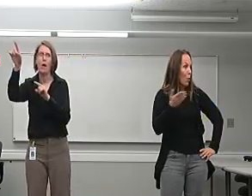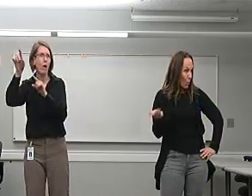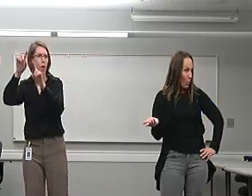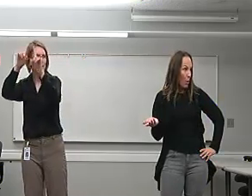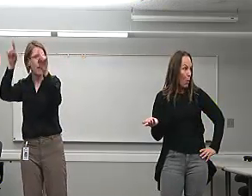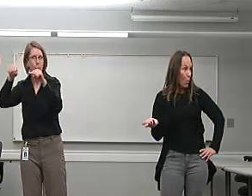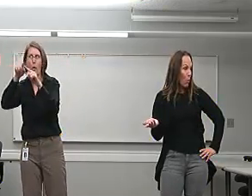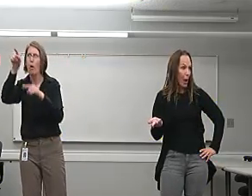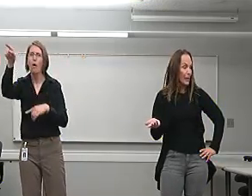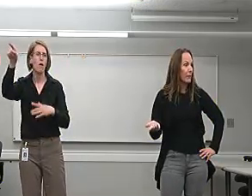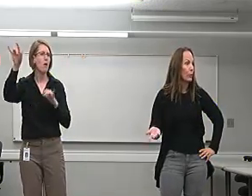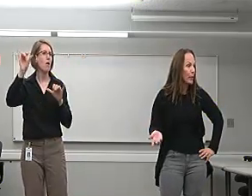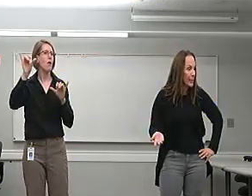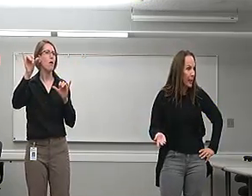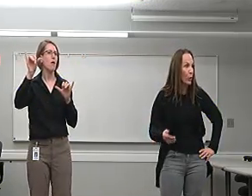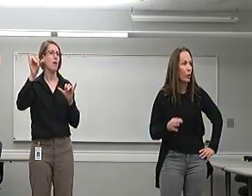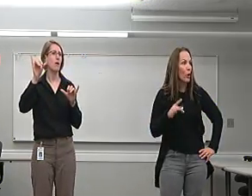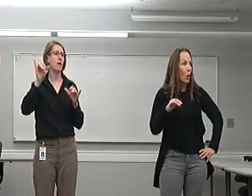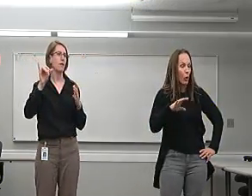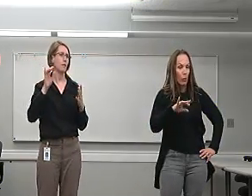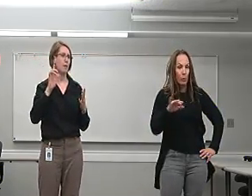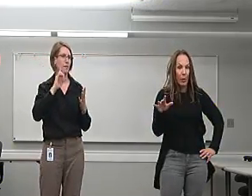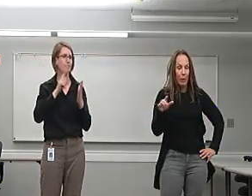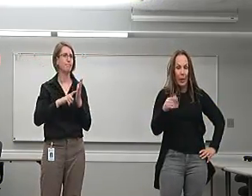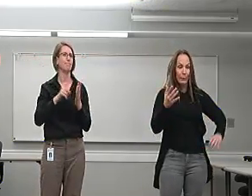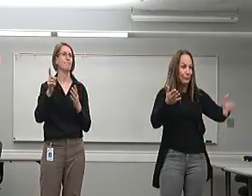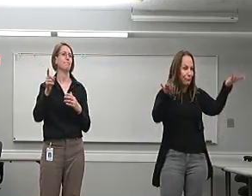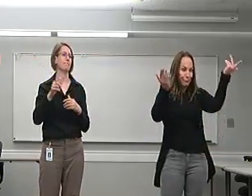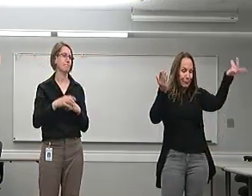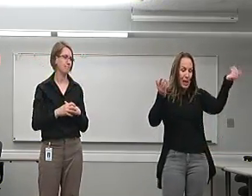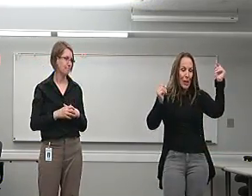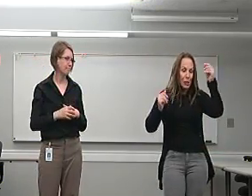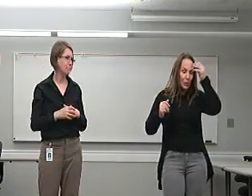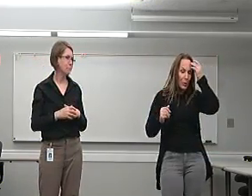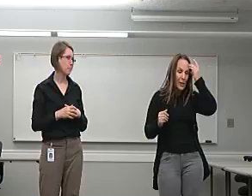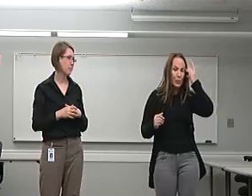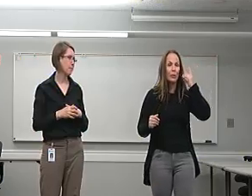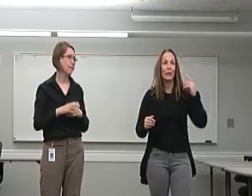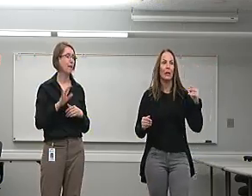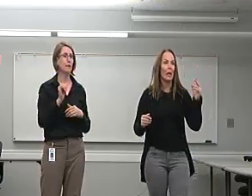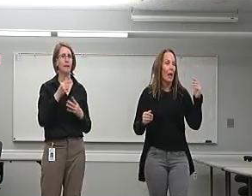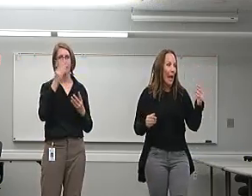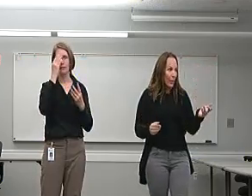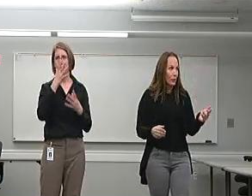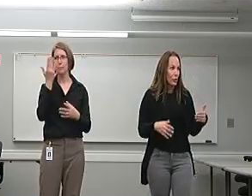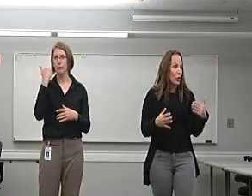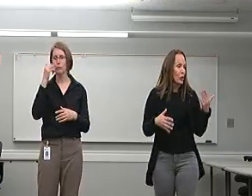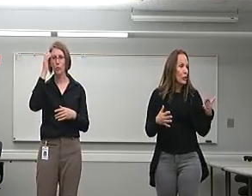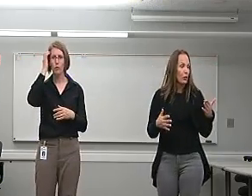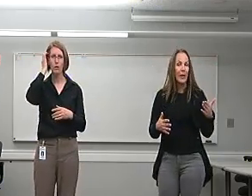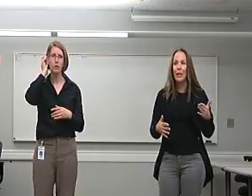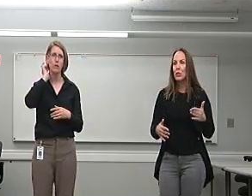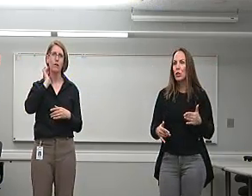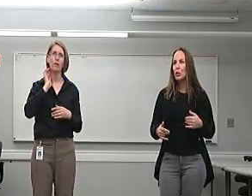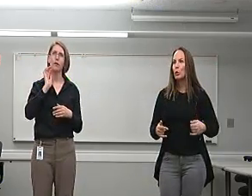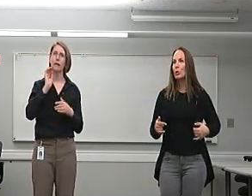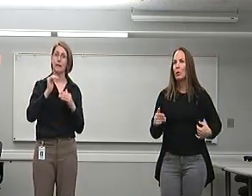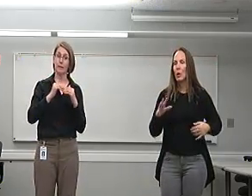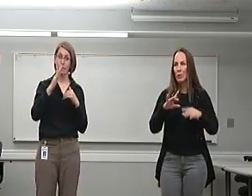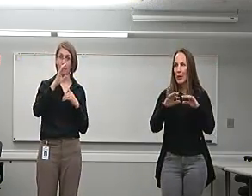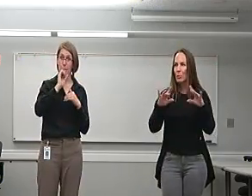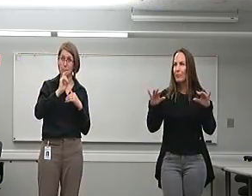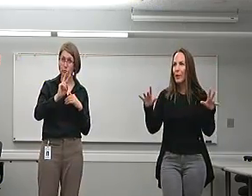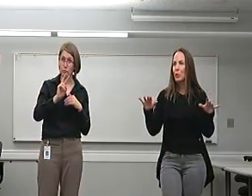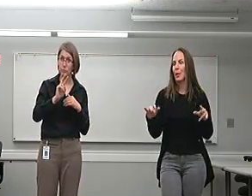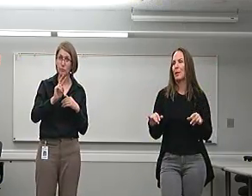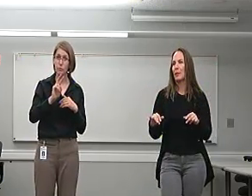I didn't even realize that word. Or I shared with you guys earlier, at just over age 2, and as we're finger spelling